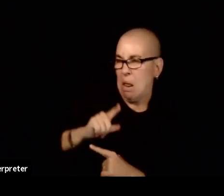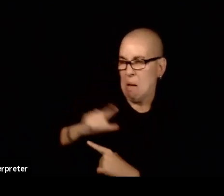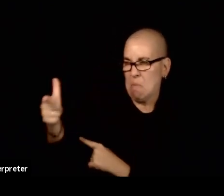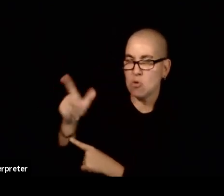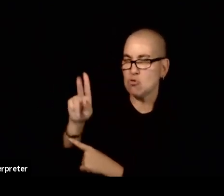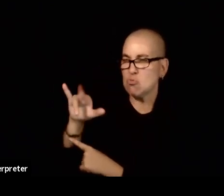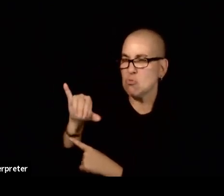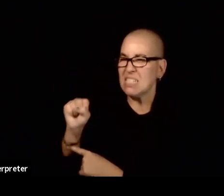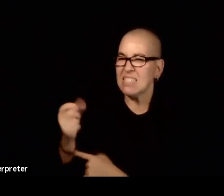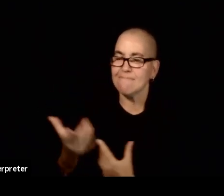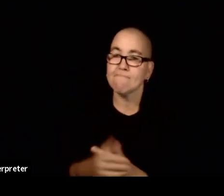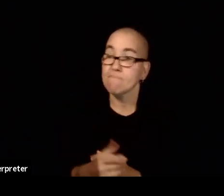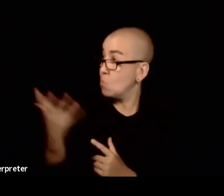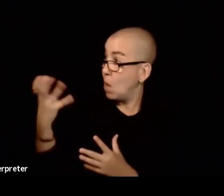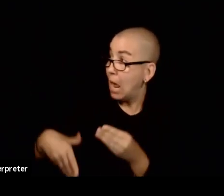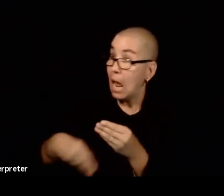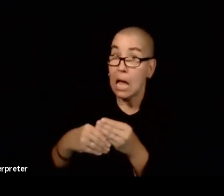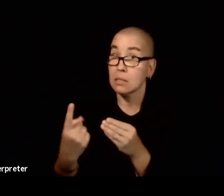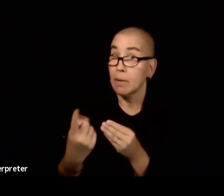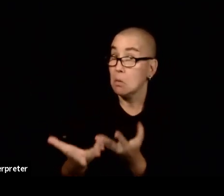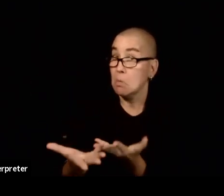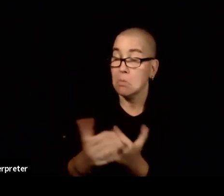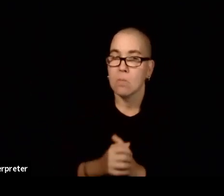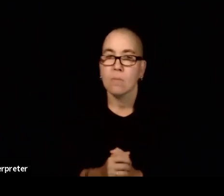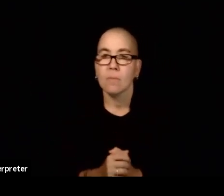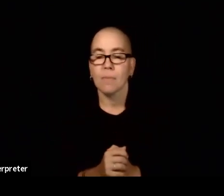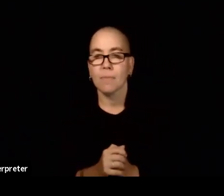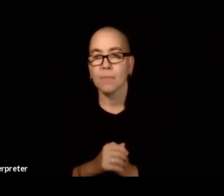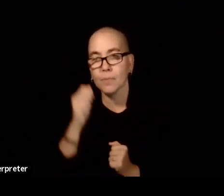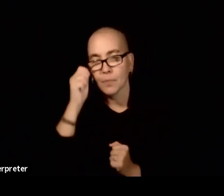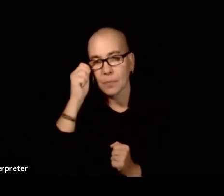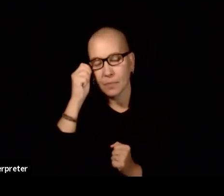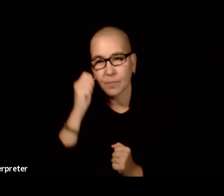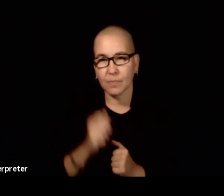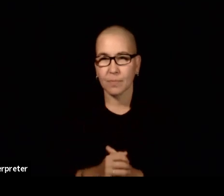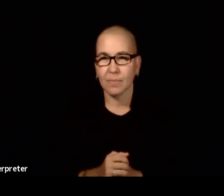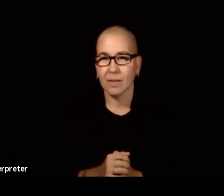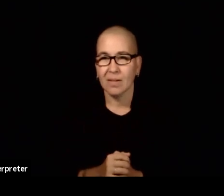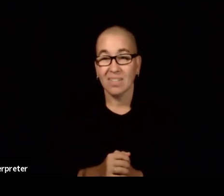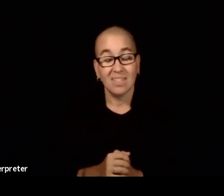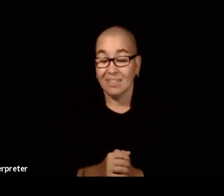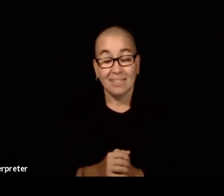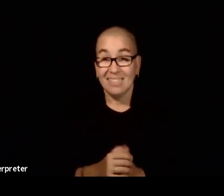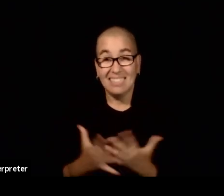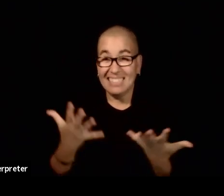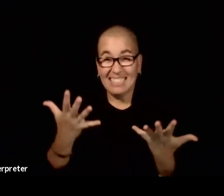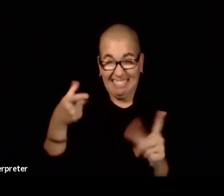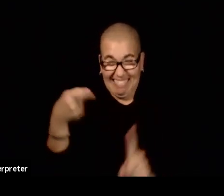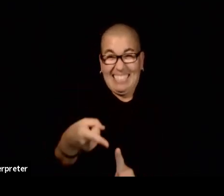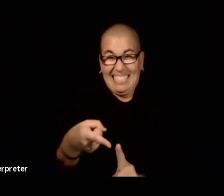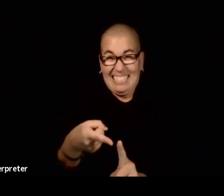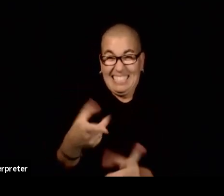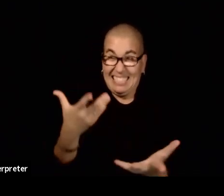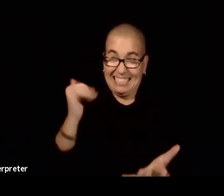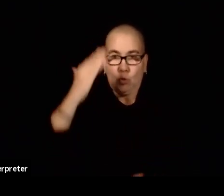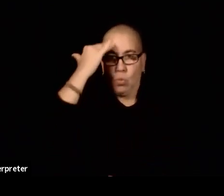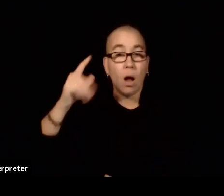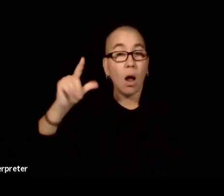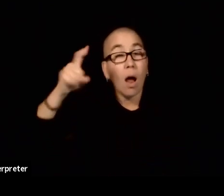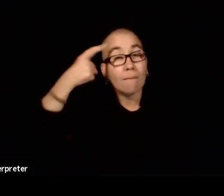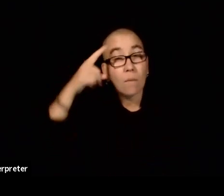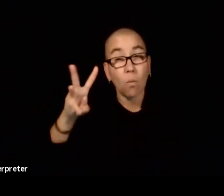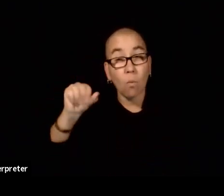that from our case investigation, it's just pretty clear that the current executive orders aren't being adhered to as well as we need them to be, which is